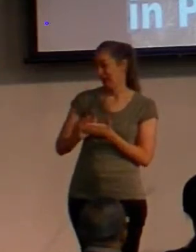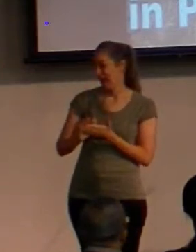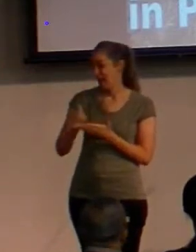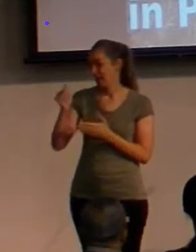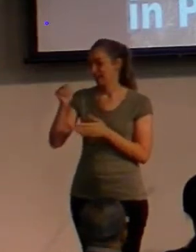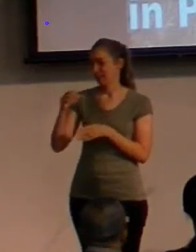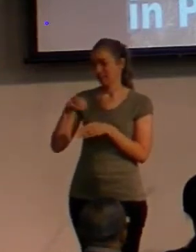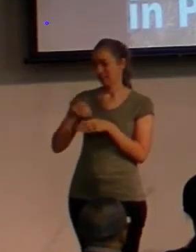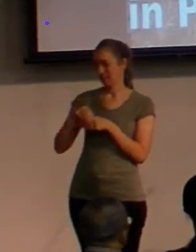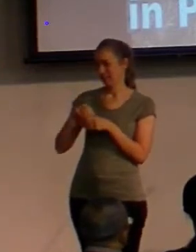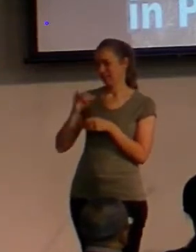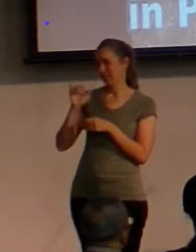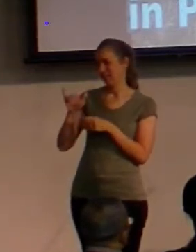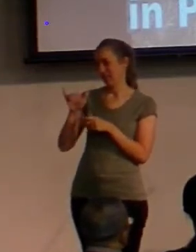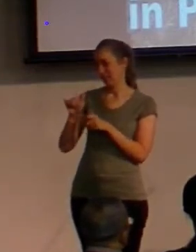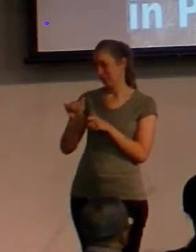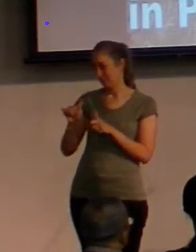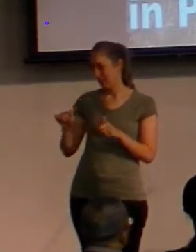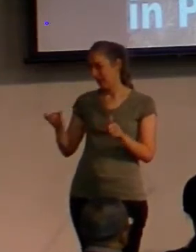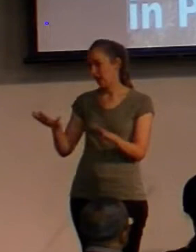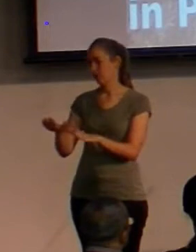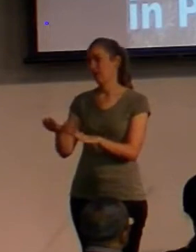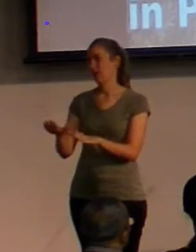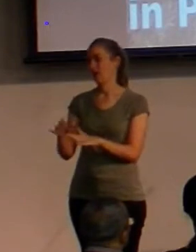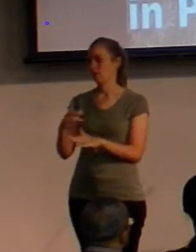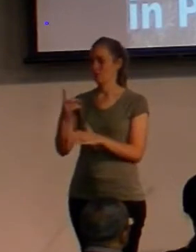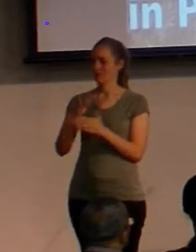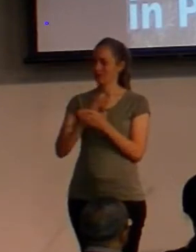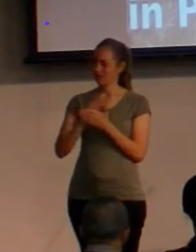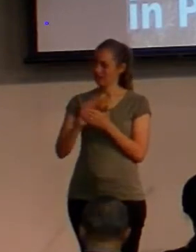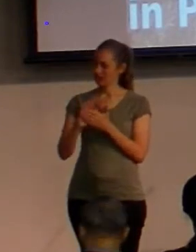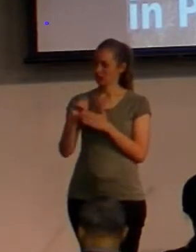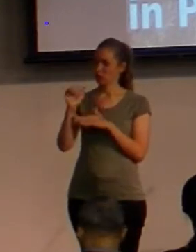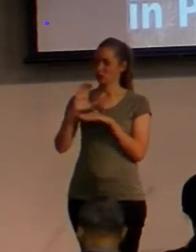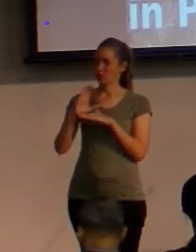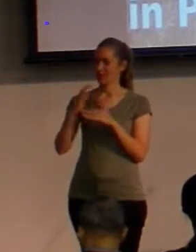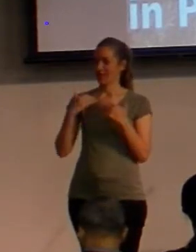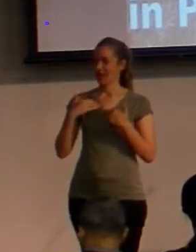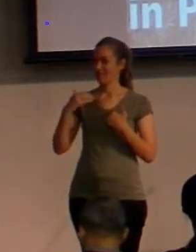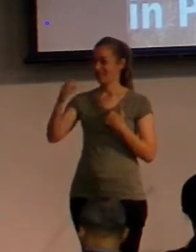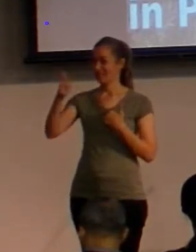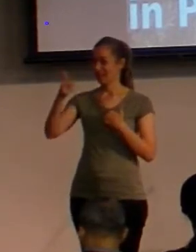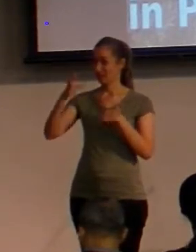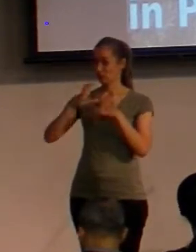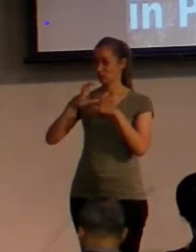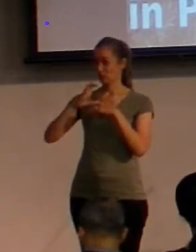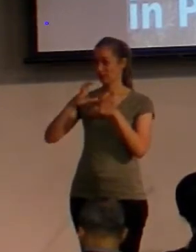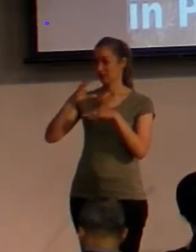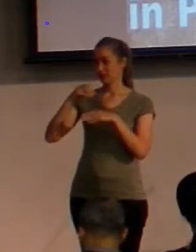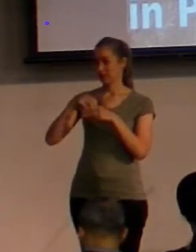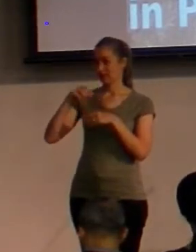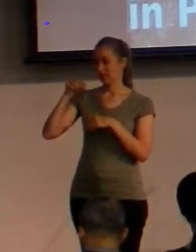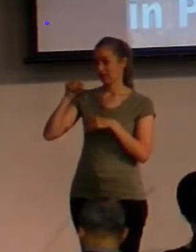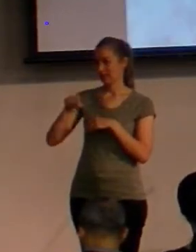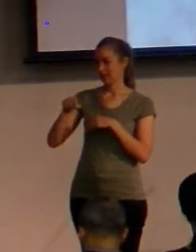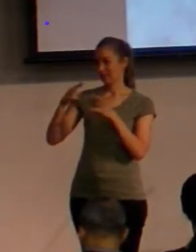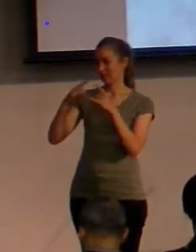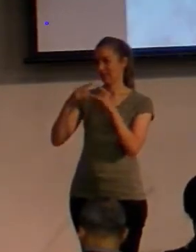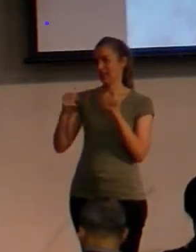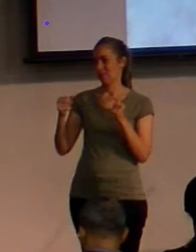Pallebeck. One of the nicer congregations. There are 10 congregations in this particular camp.